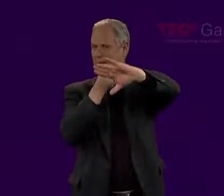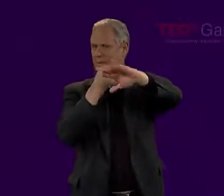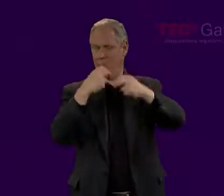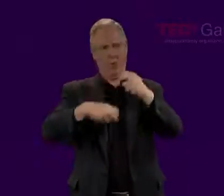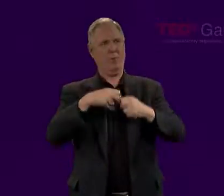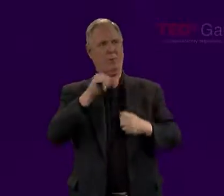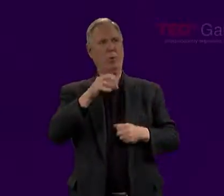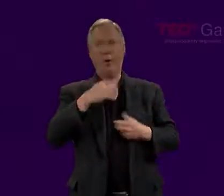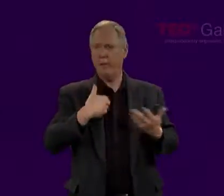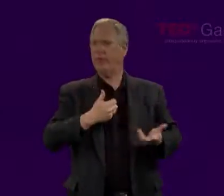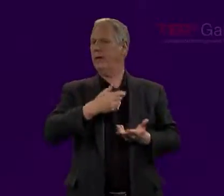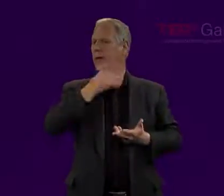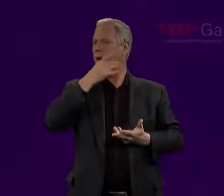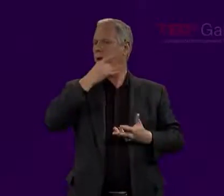Then there's a really bad glare.